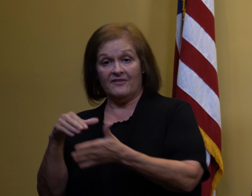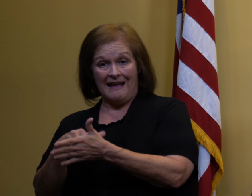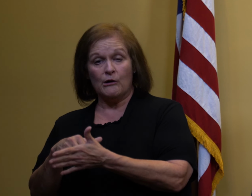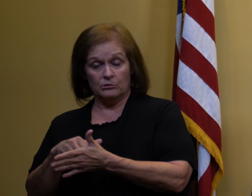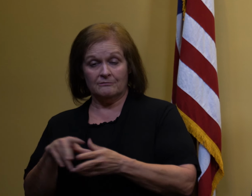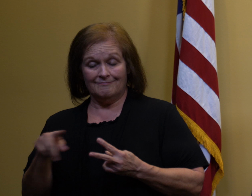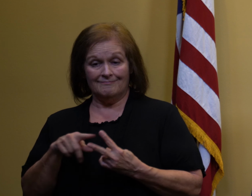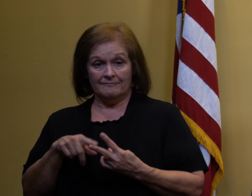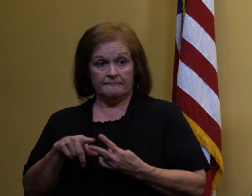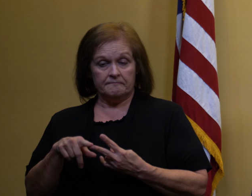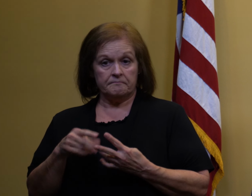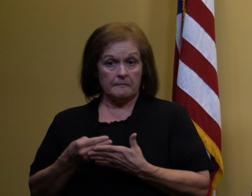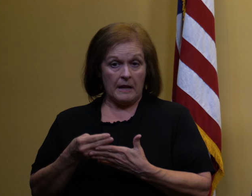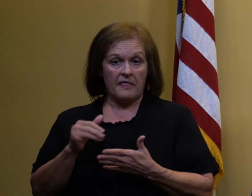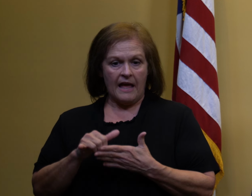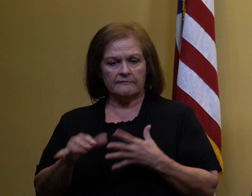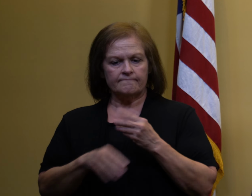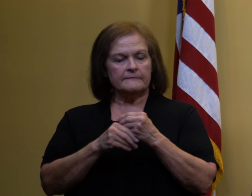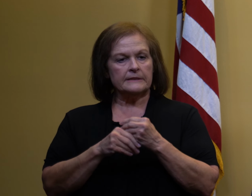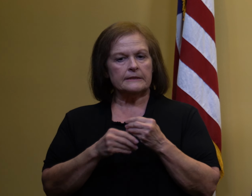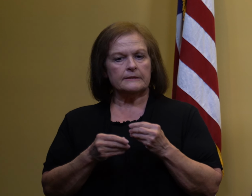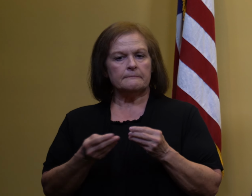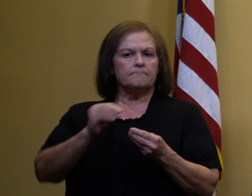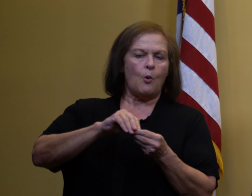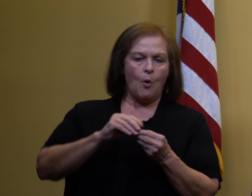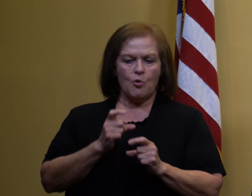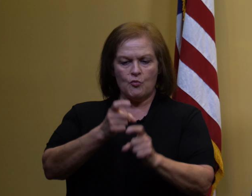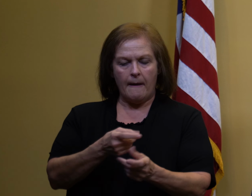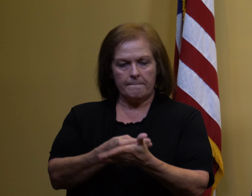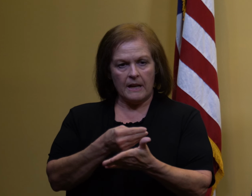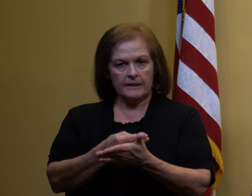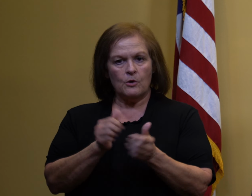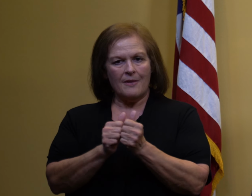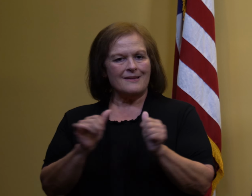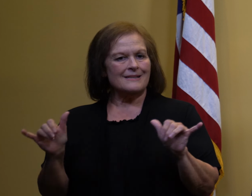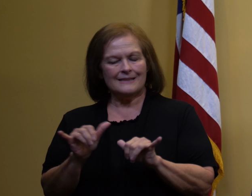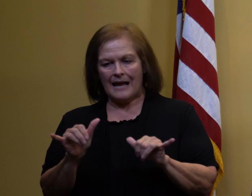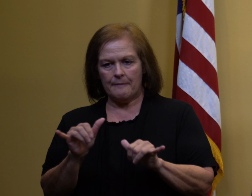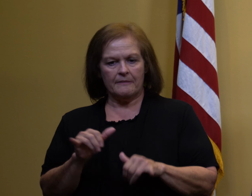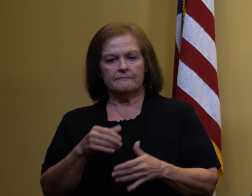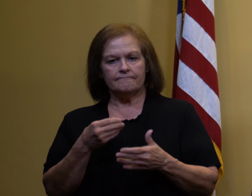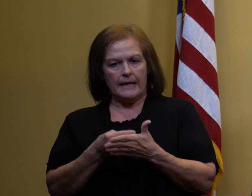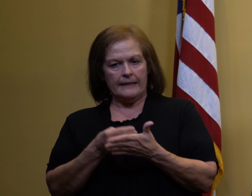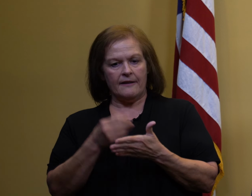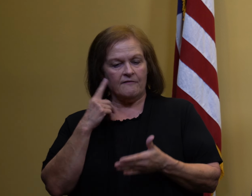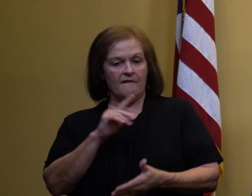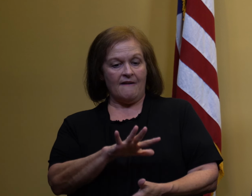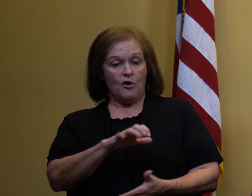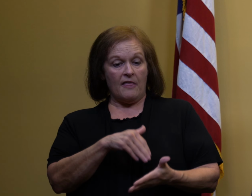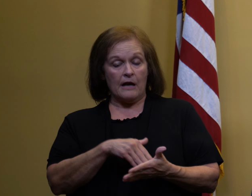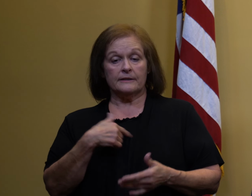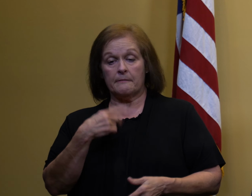really neighborhoods up for additional grant opportunities with the same allocation of $500,000. So as I'm looking